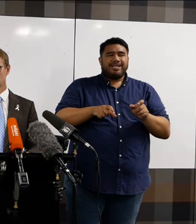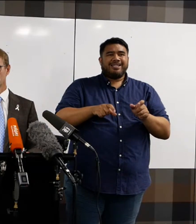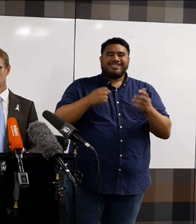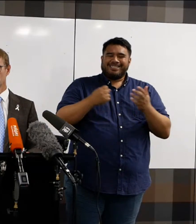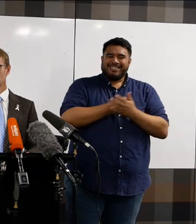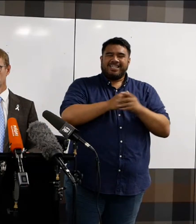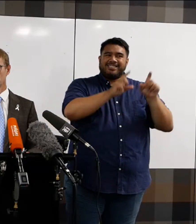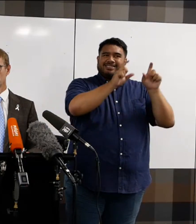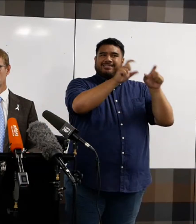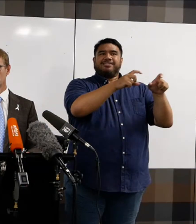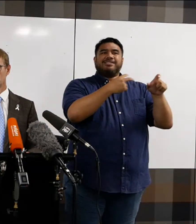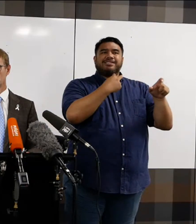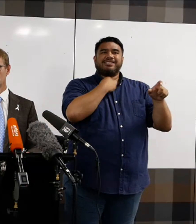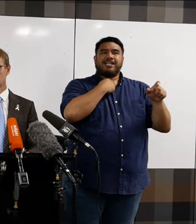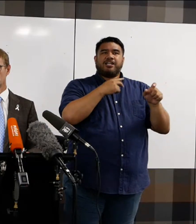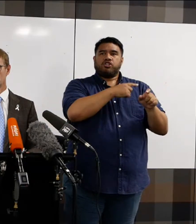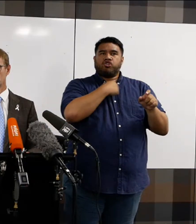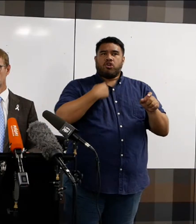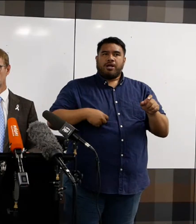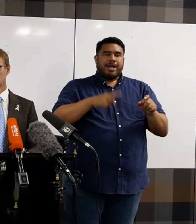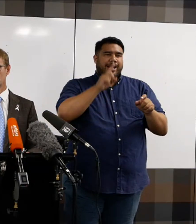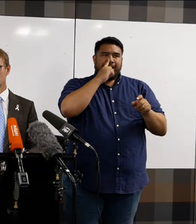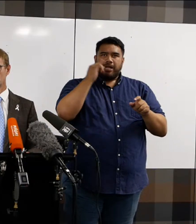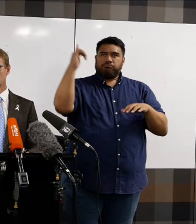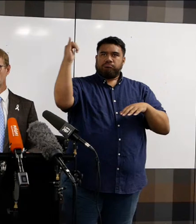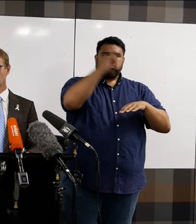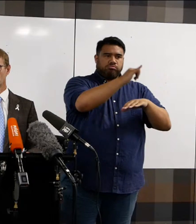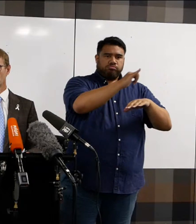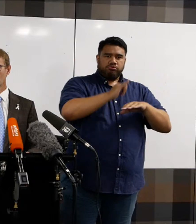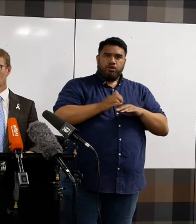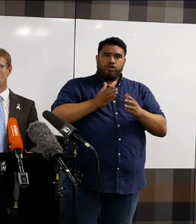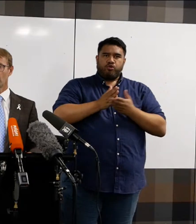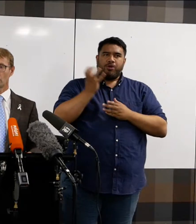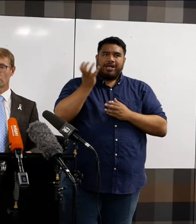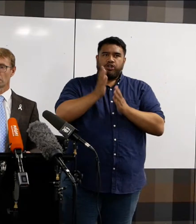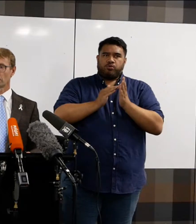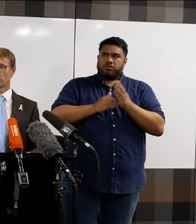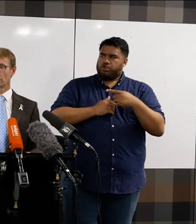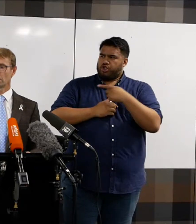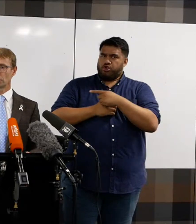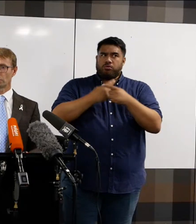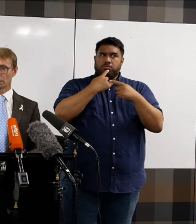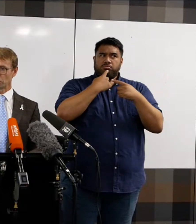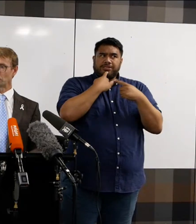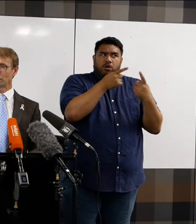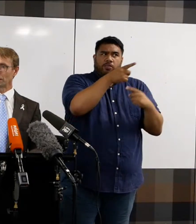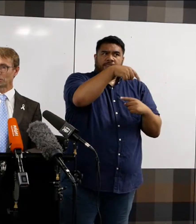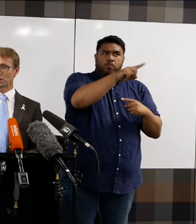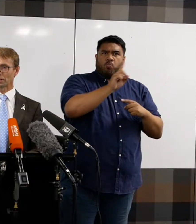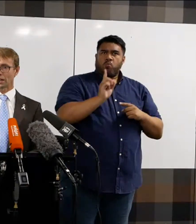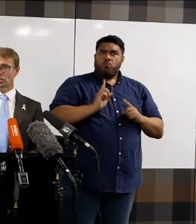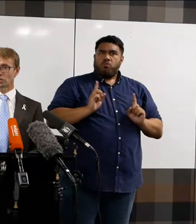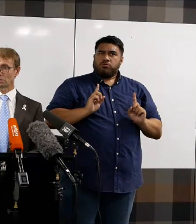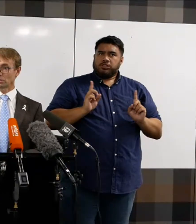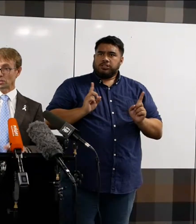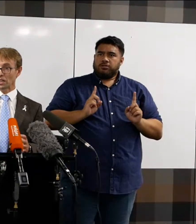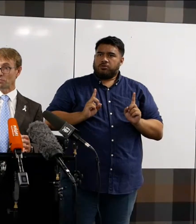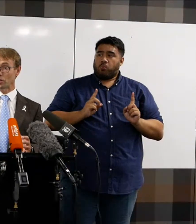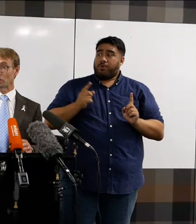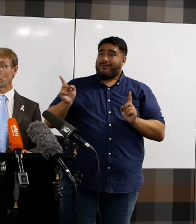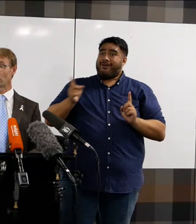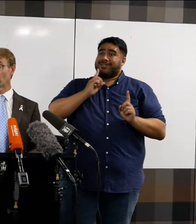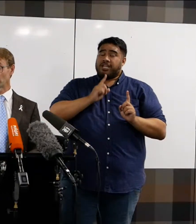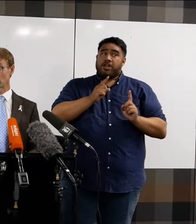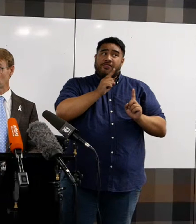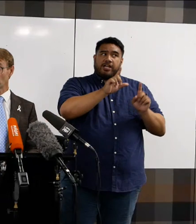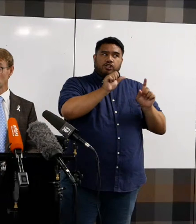for travel restrictions and such, what is your message to them? Well, my message to them is that they should just keep